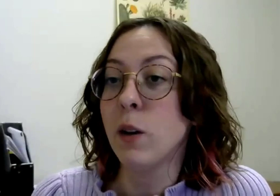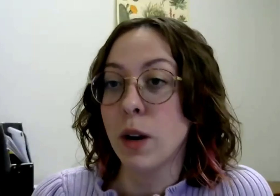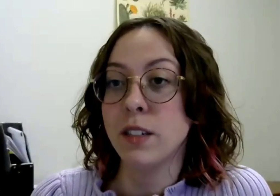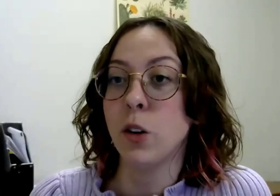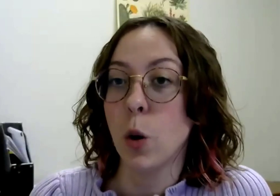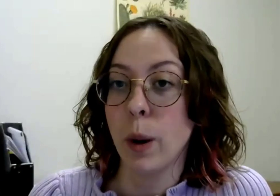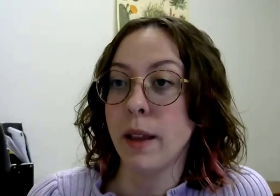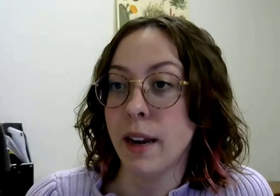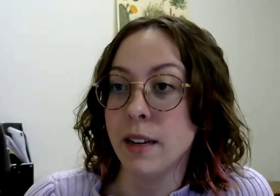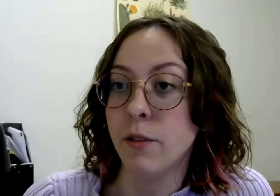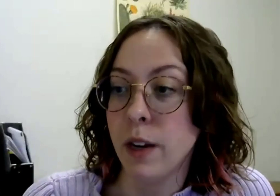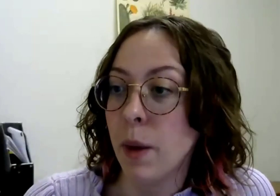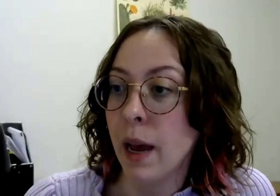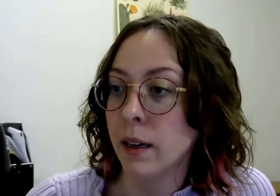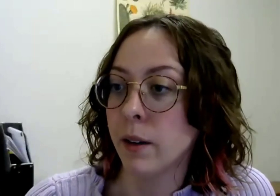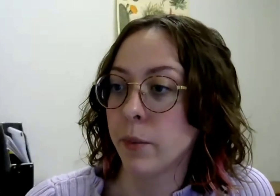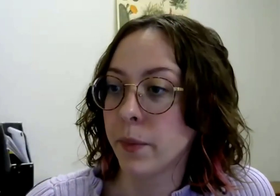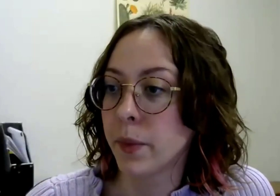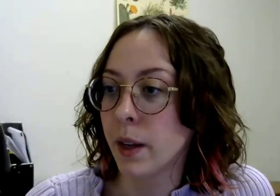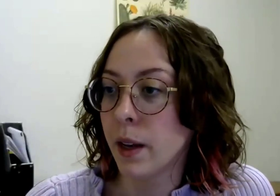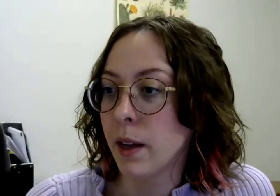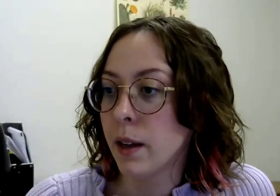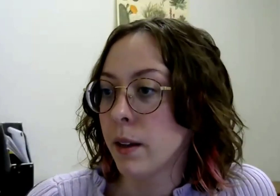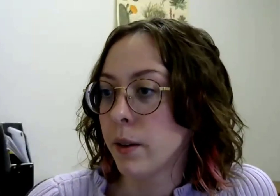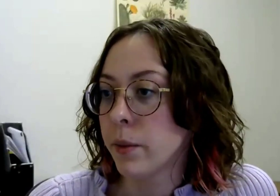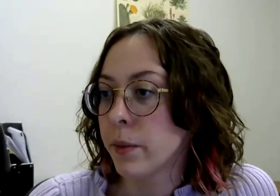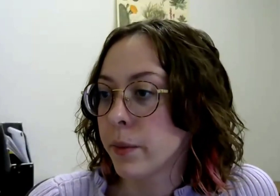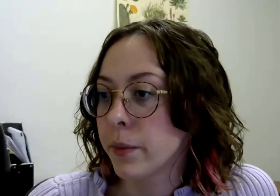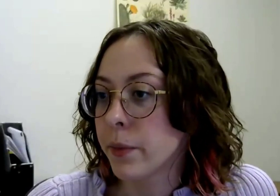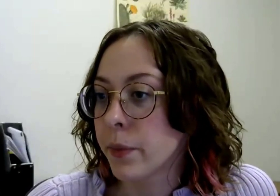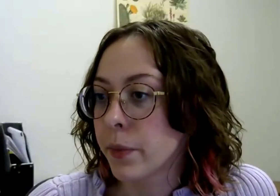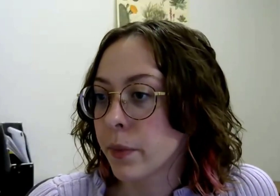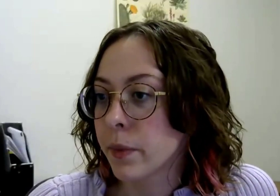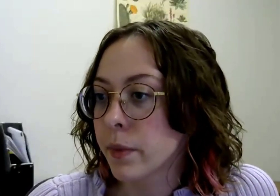and finding ways to incorporate that into feedback.